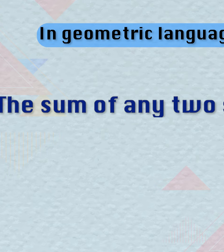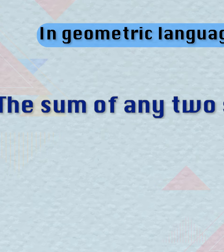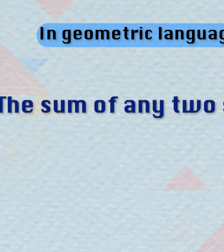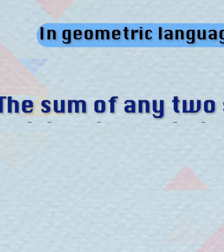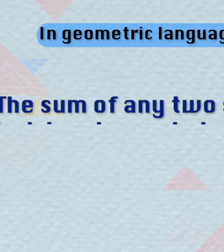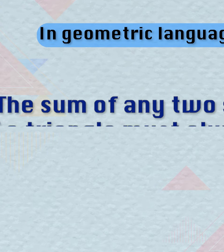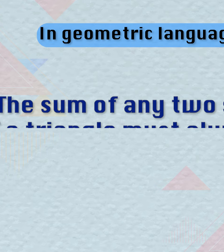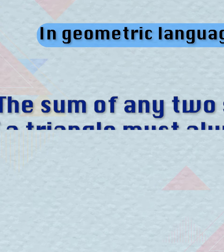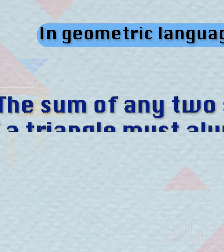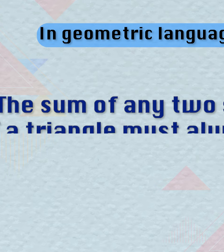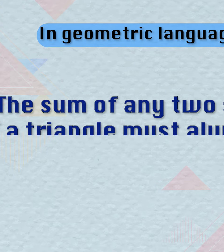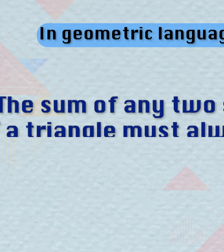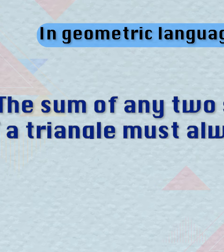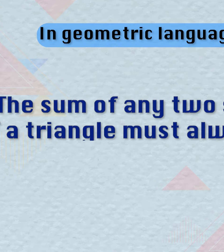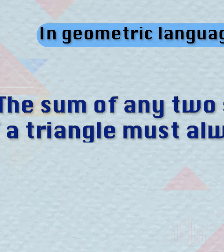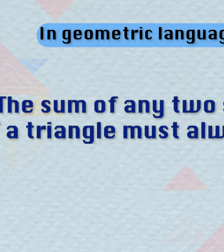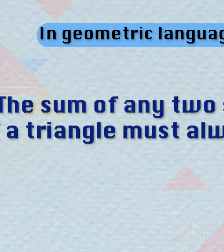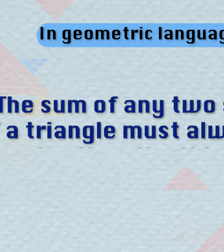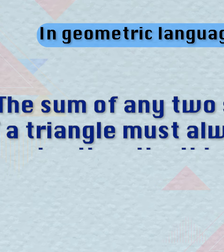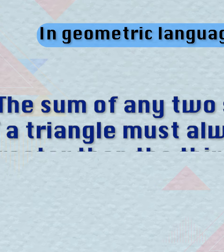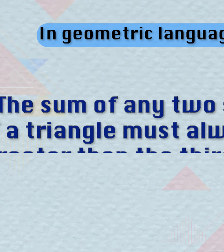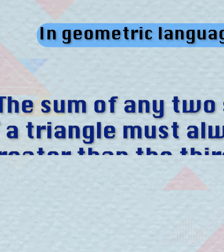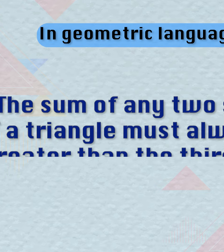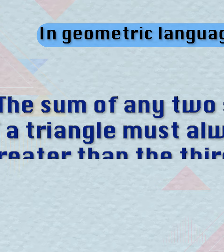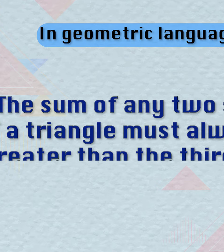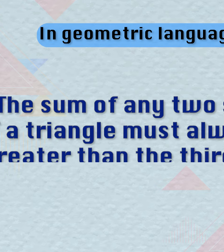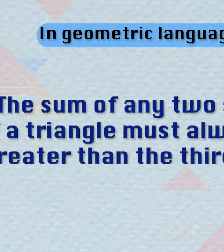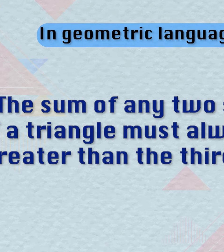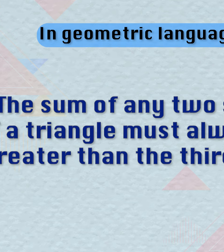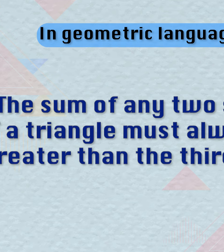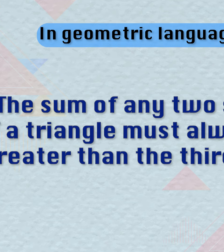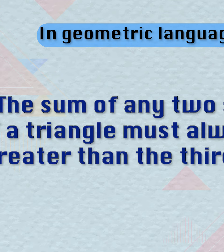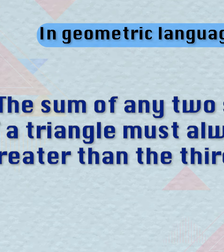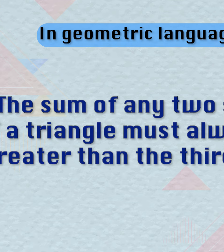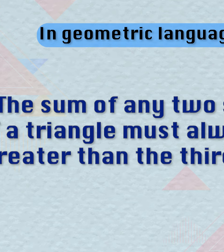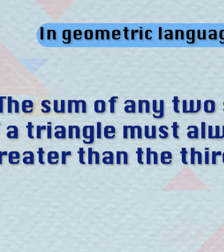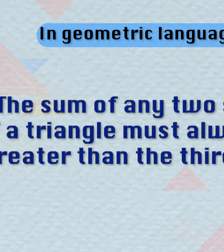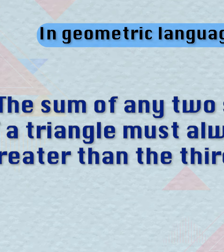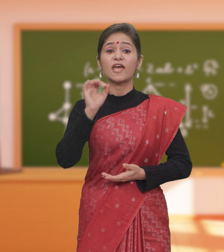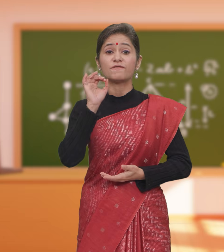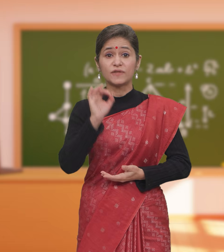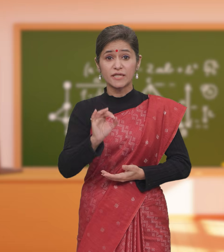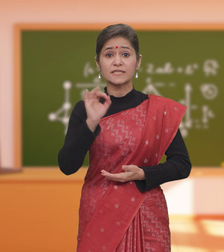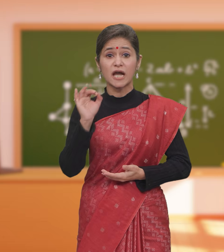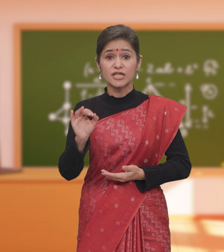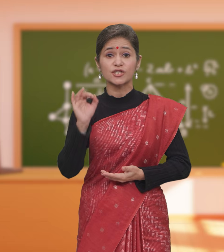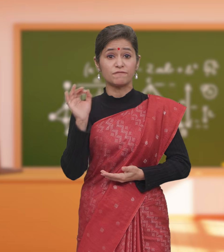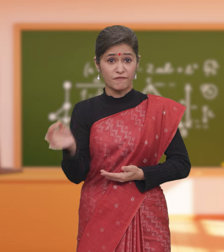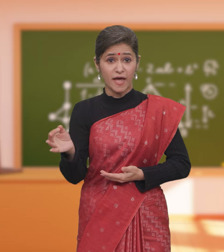sides of a triangle must always be greater than the third side. If this condition